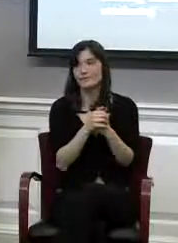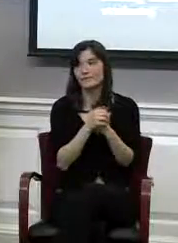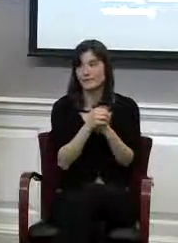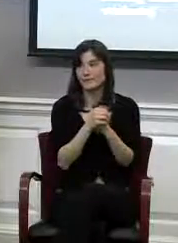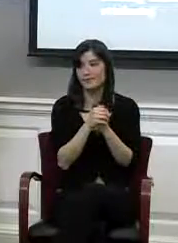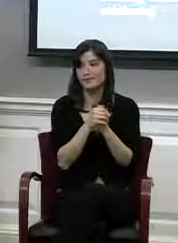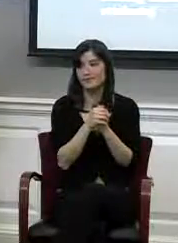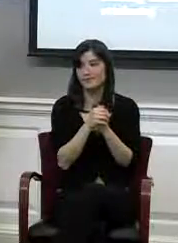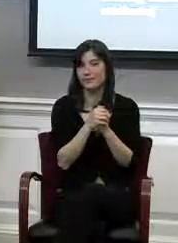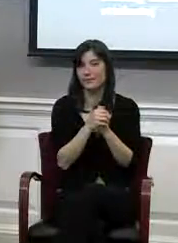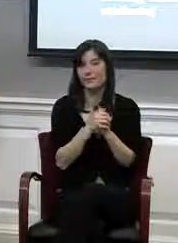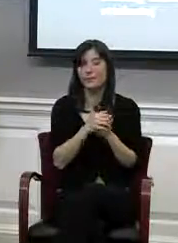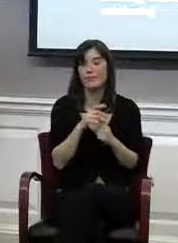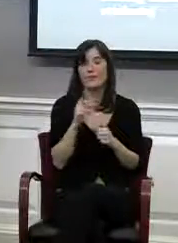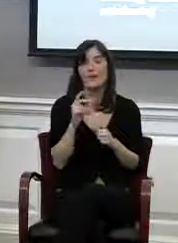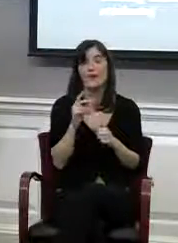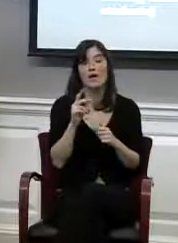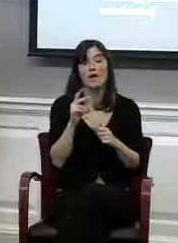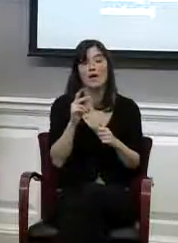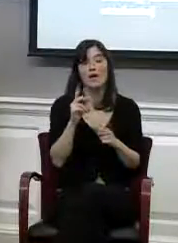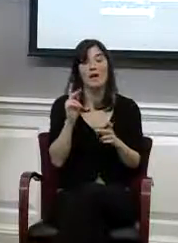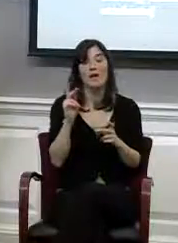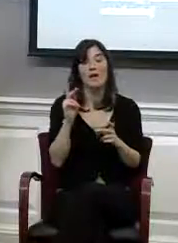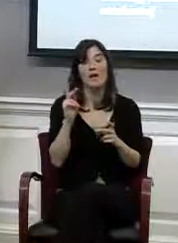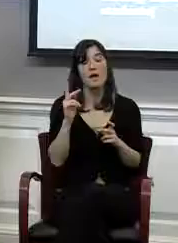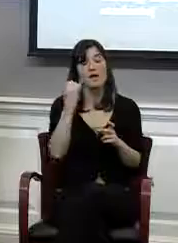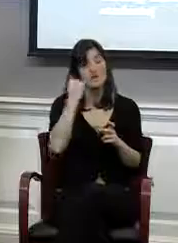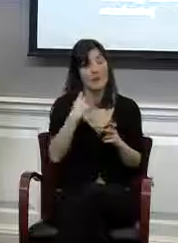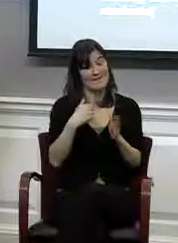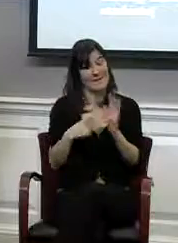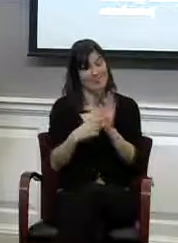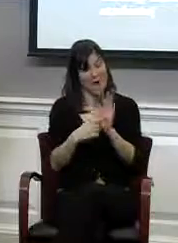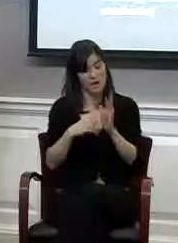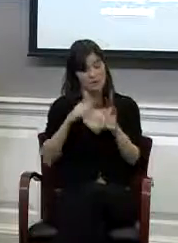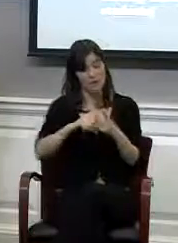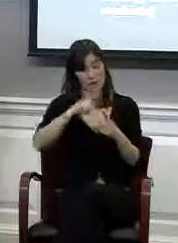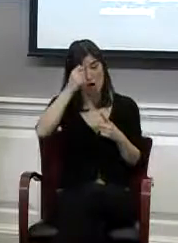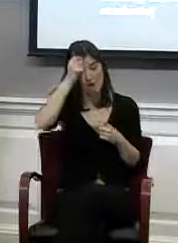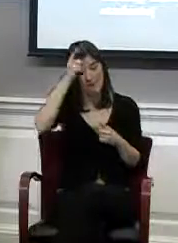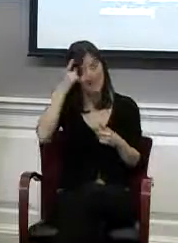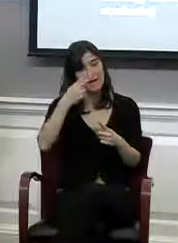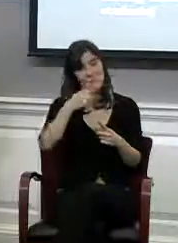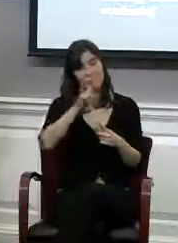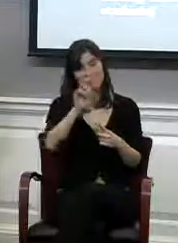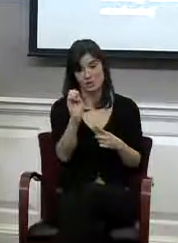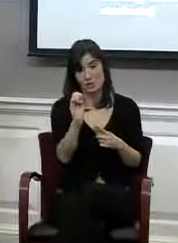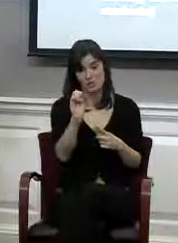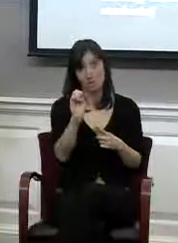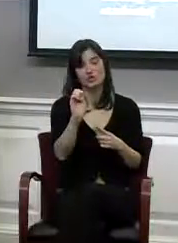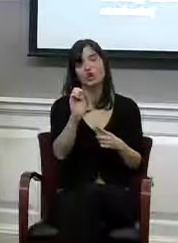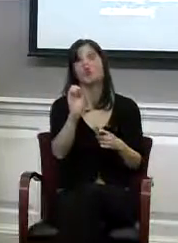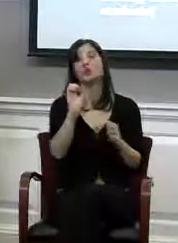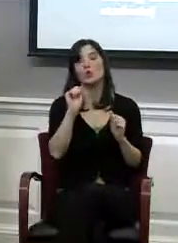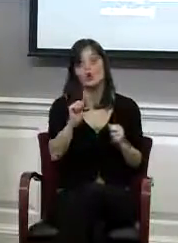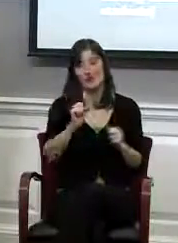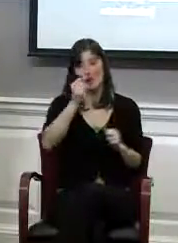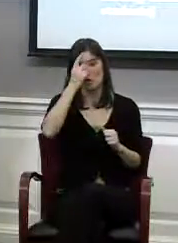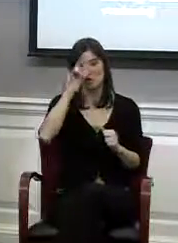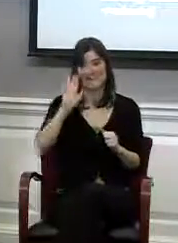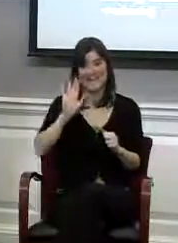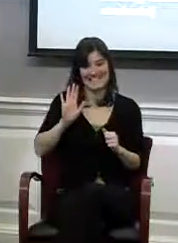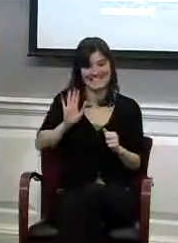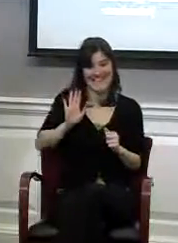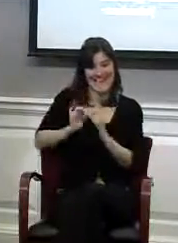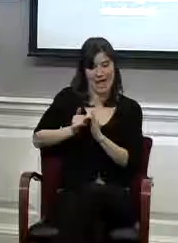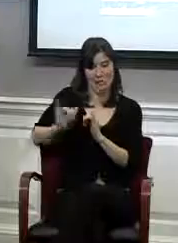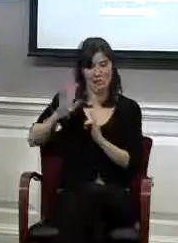rights education, models for understanding it can offer productive frameworks for analyzing its impact, as well as the experiences of participants